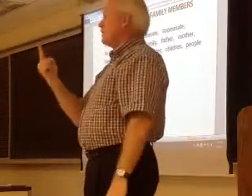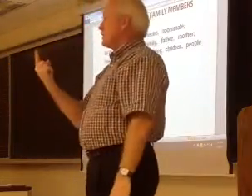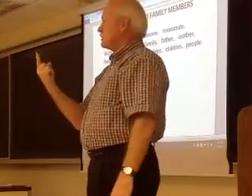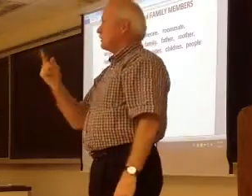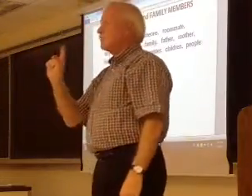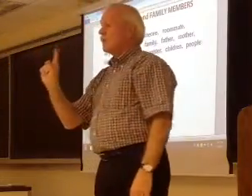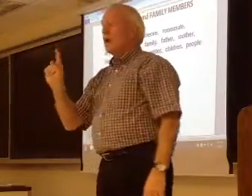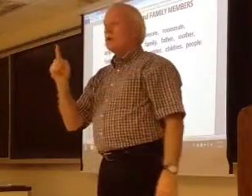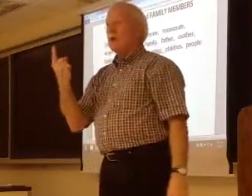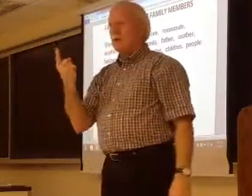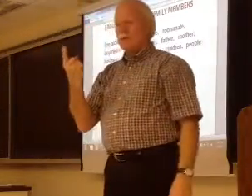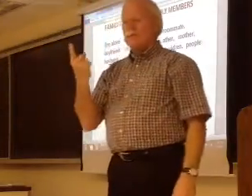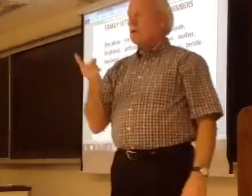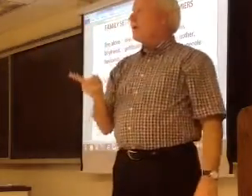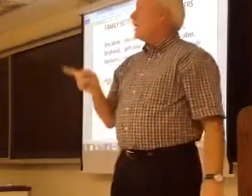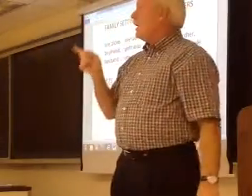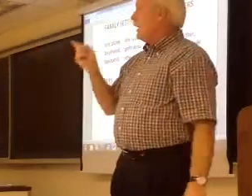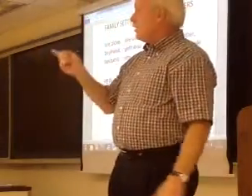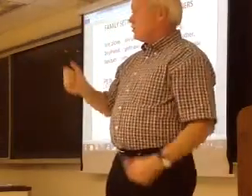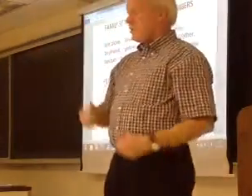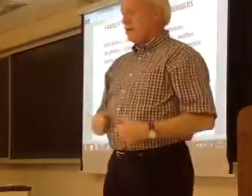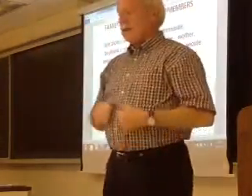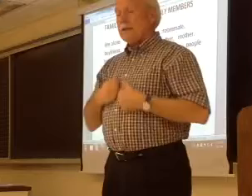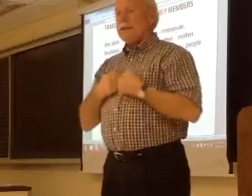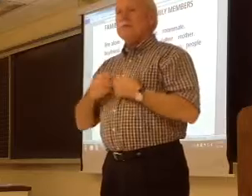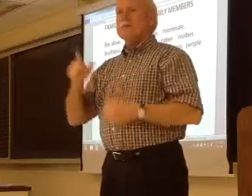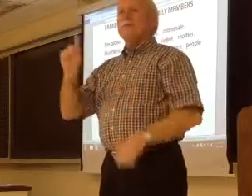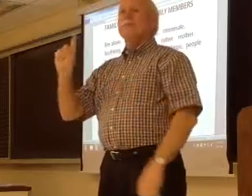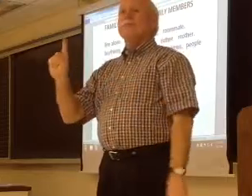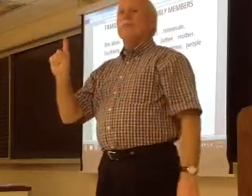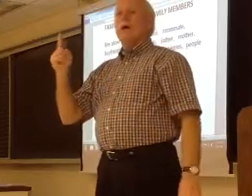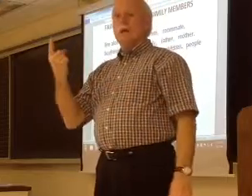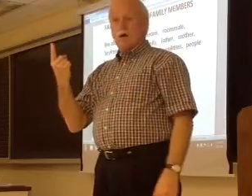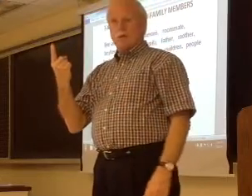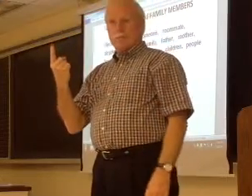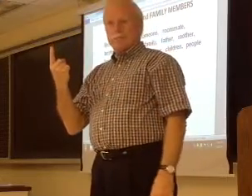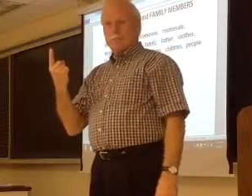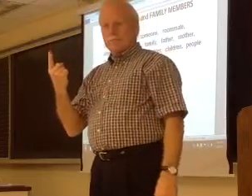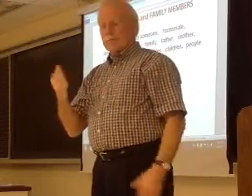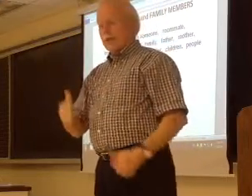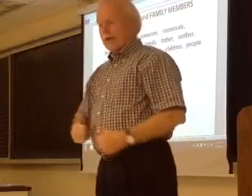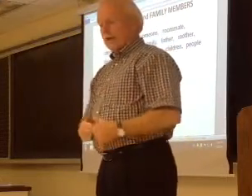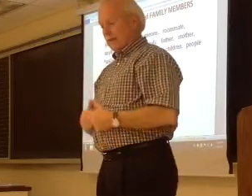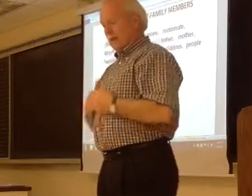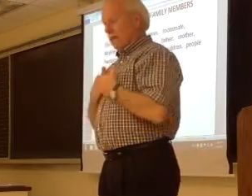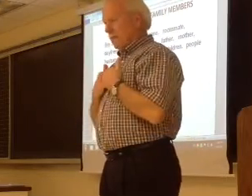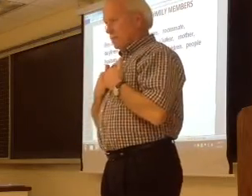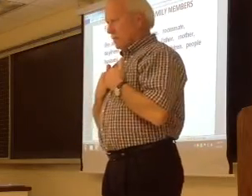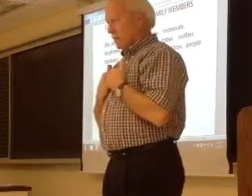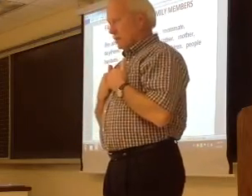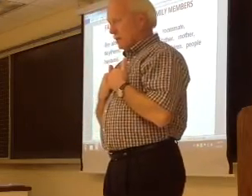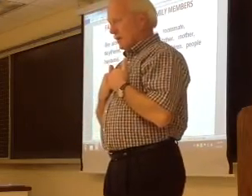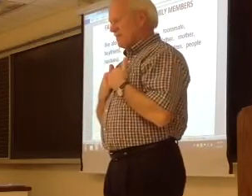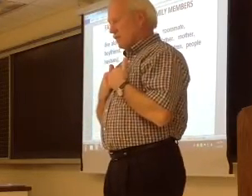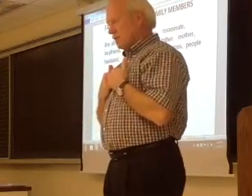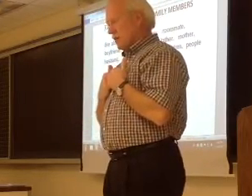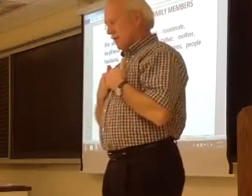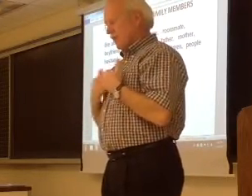this. Alone. He or she lives alone. Lives, that's an old sign for